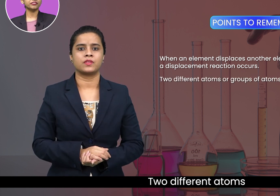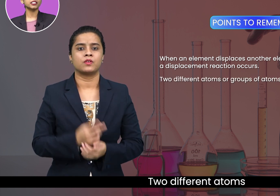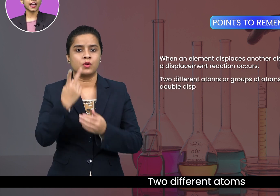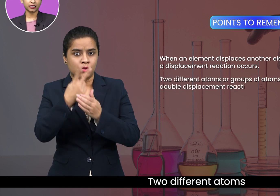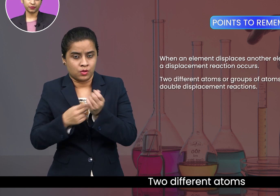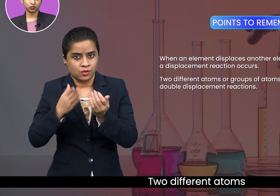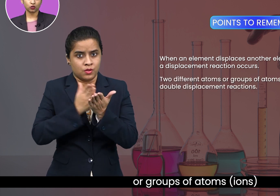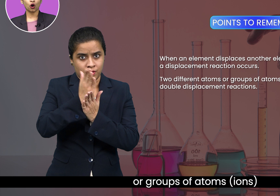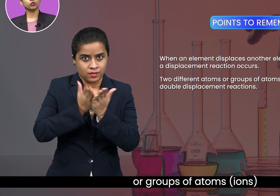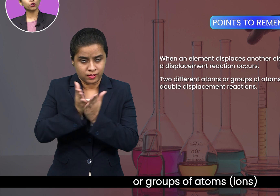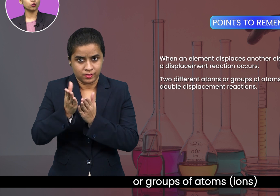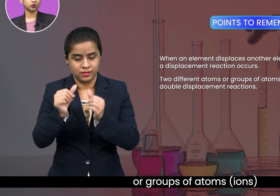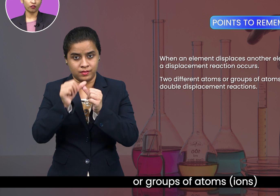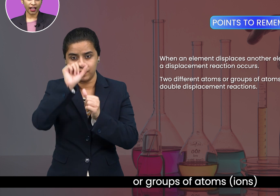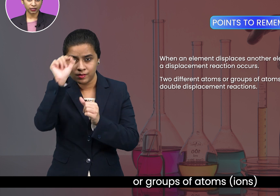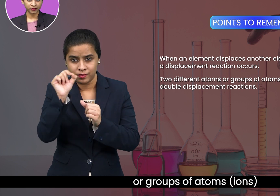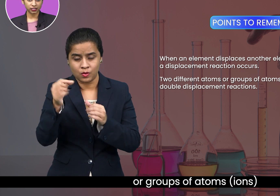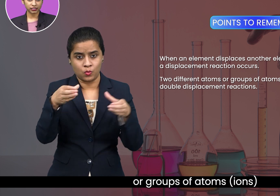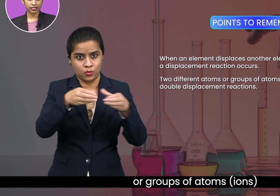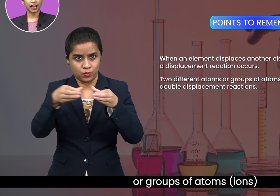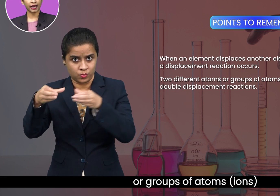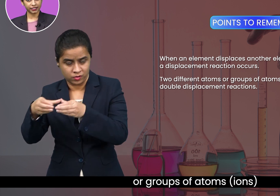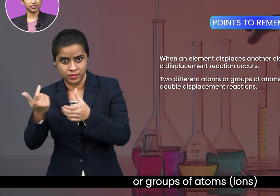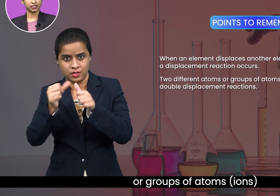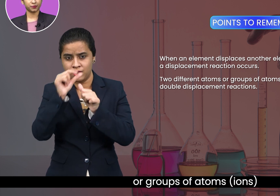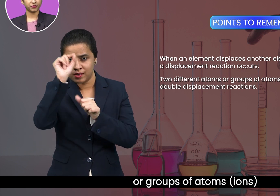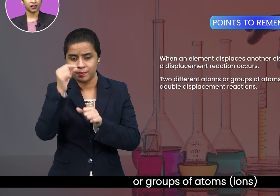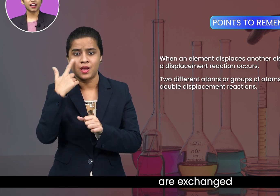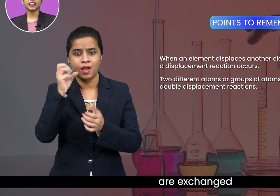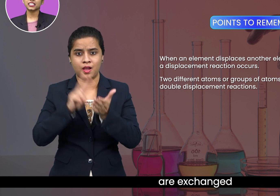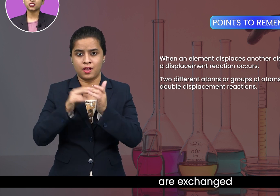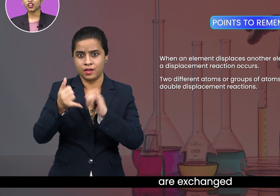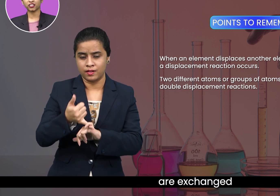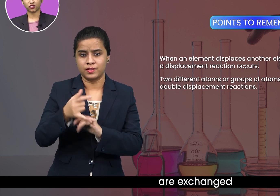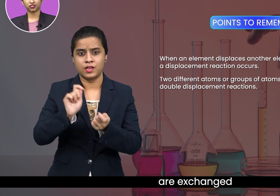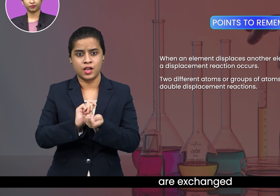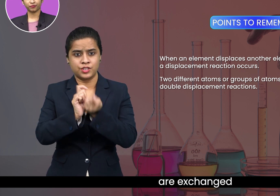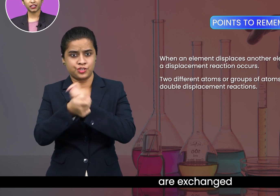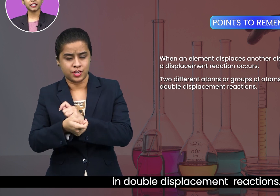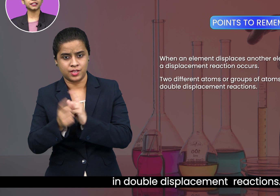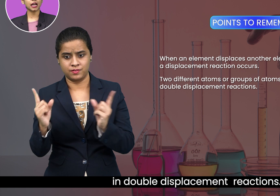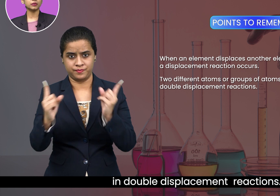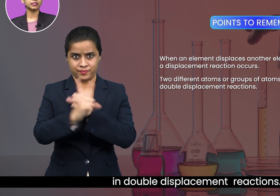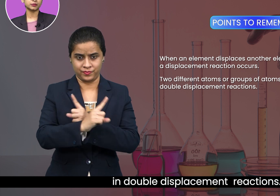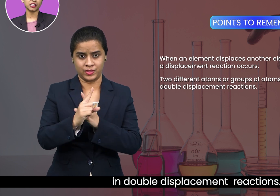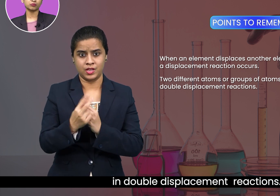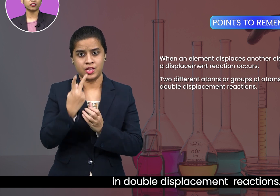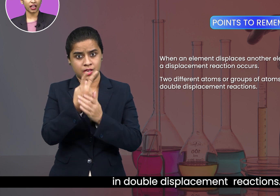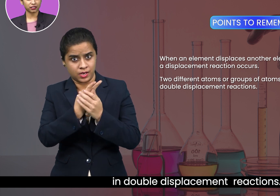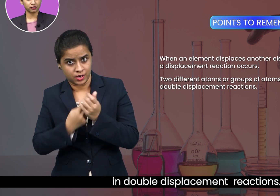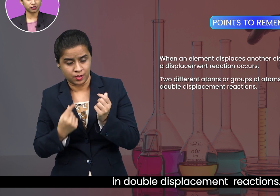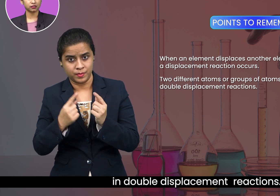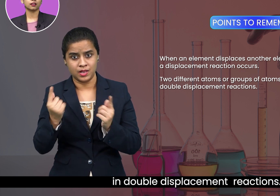Two different atoms or groups of atoms, ions, are exchanged in double